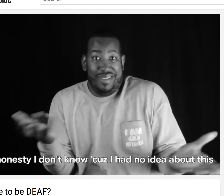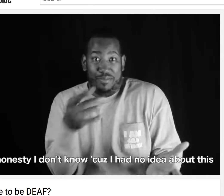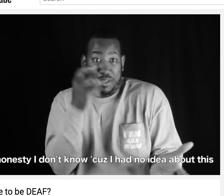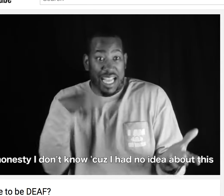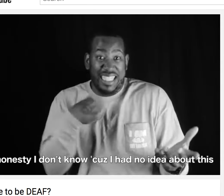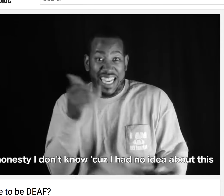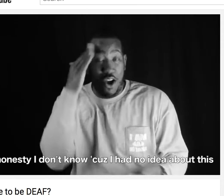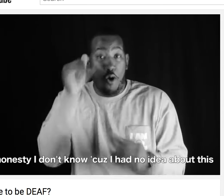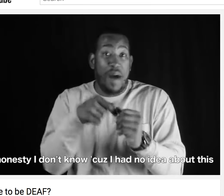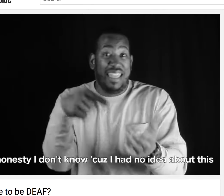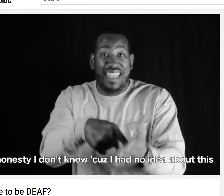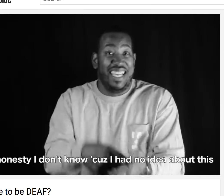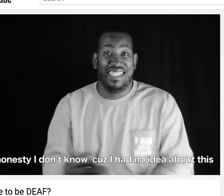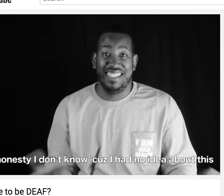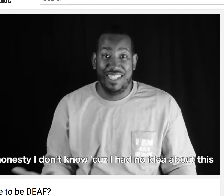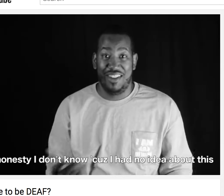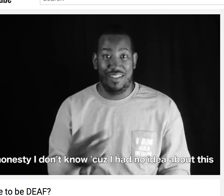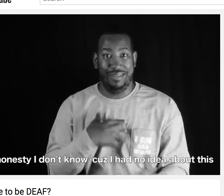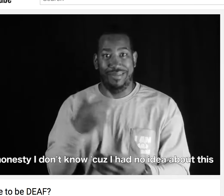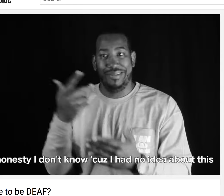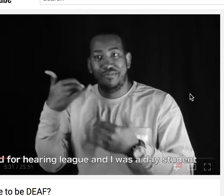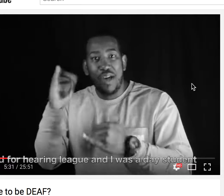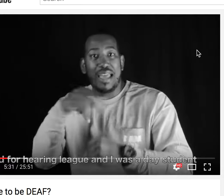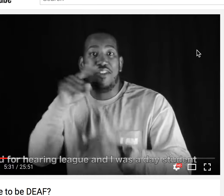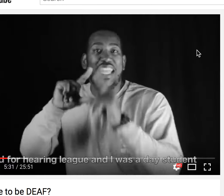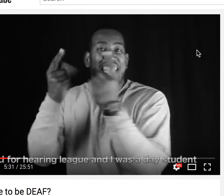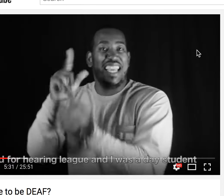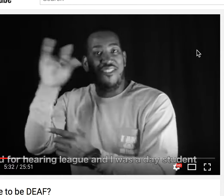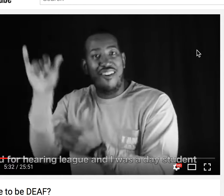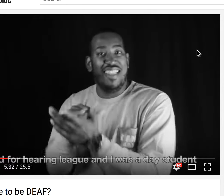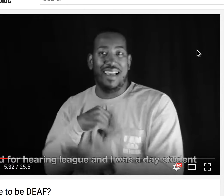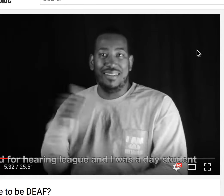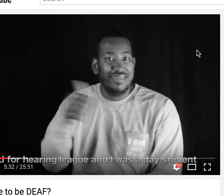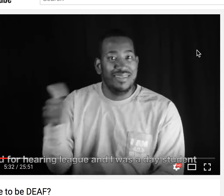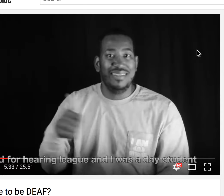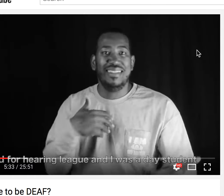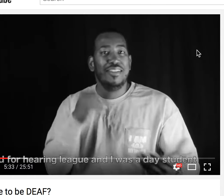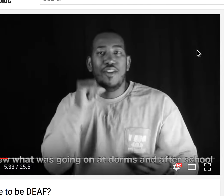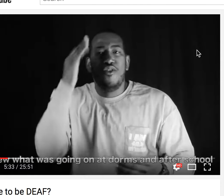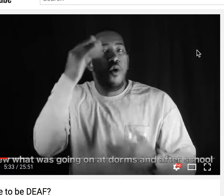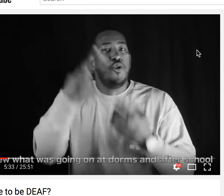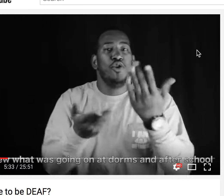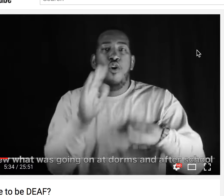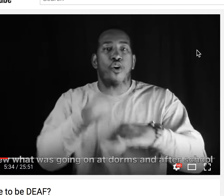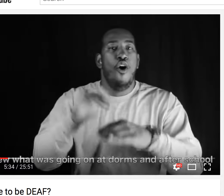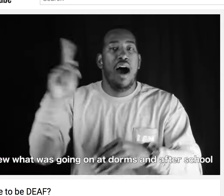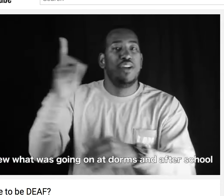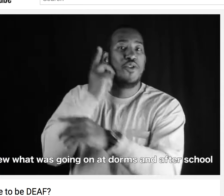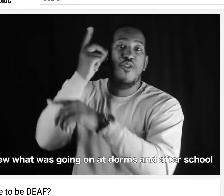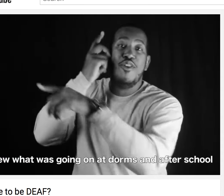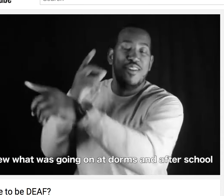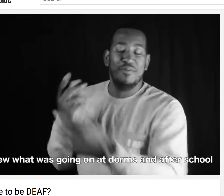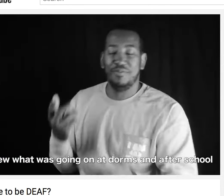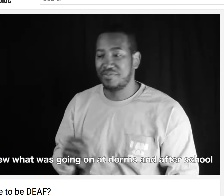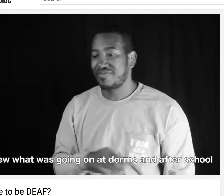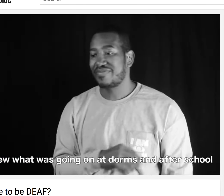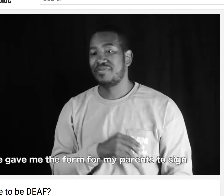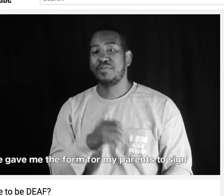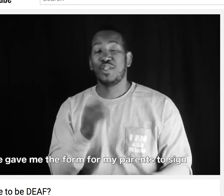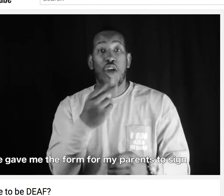I said, I don't know. I don't know what is the requirements. I don't know what's going on. It's impossible for me to run this way. He called on